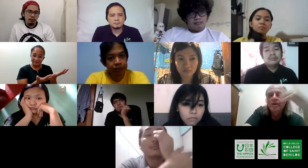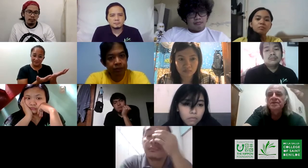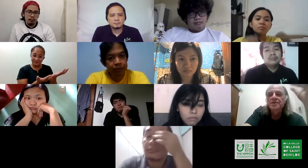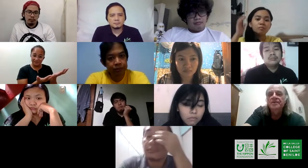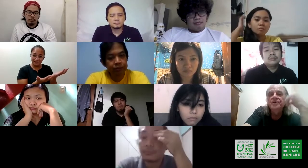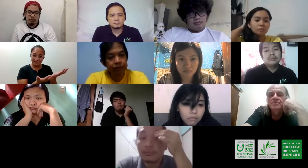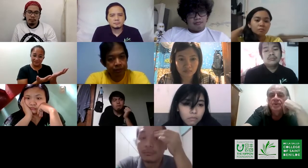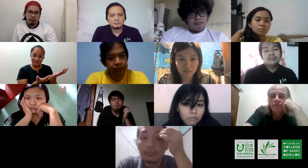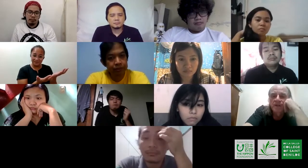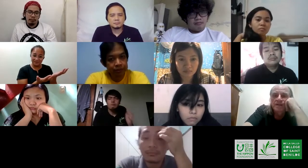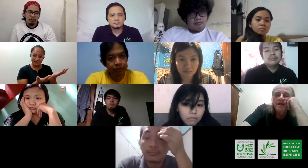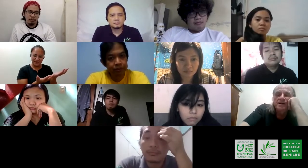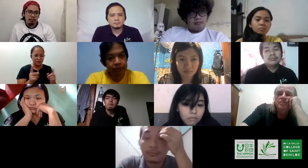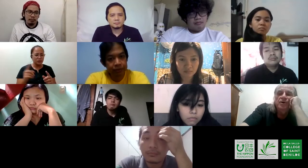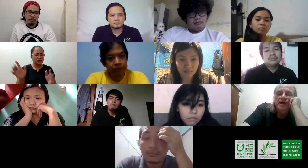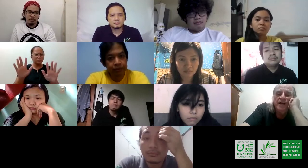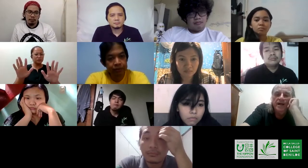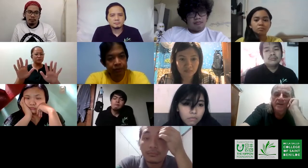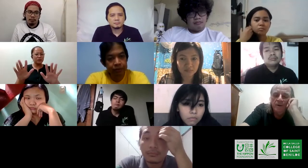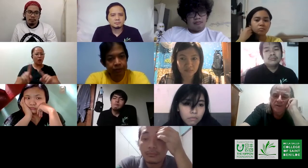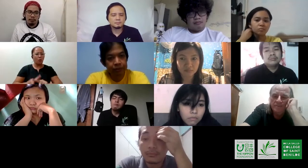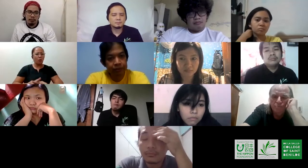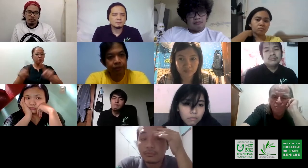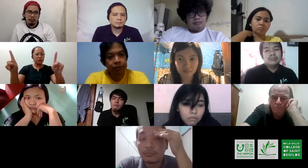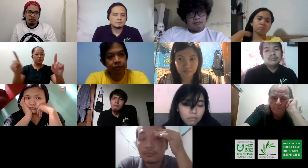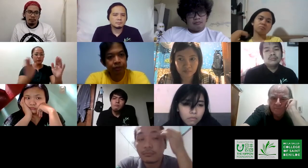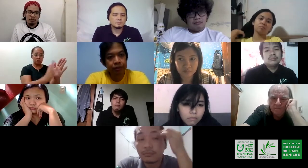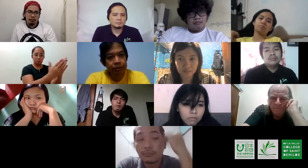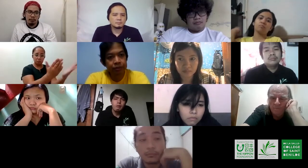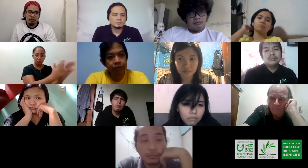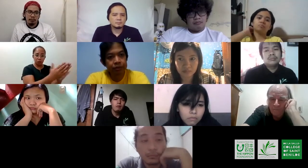So what's the difference between a textbook and a handbook?